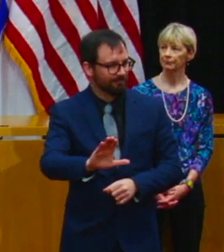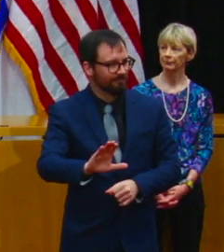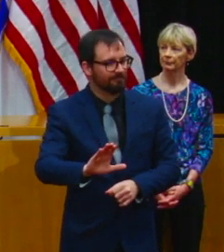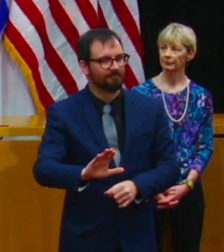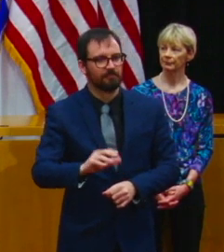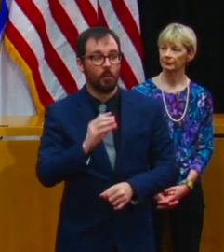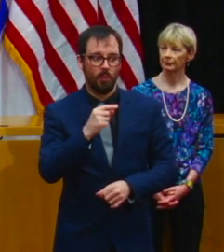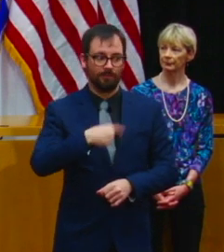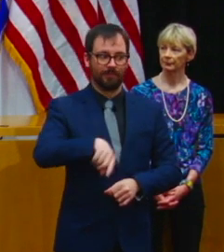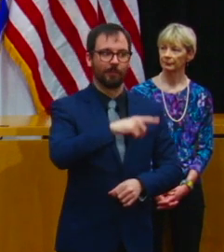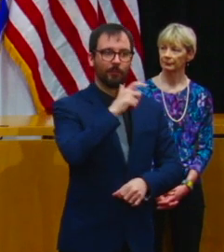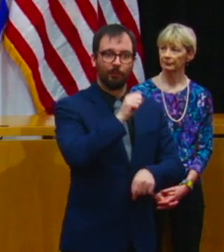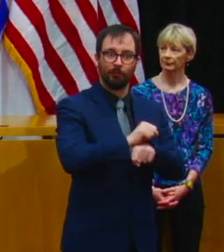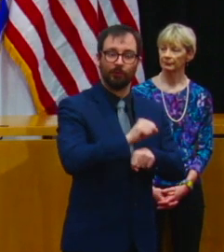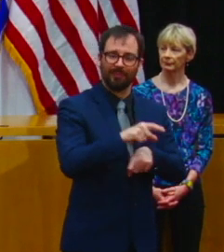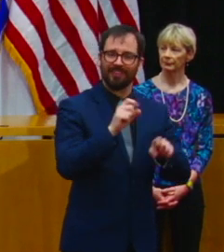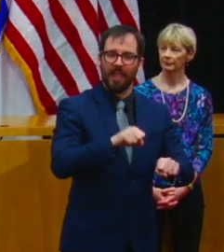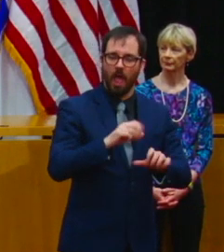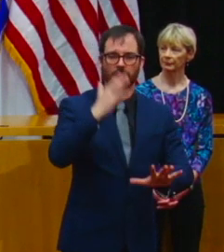think